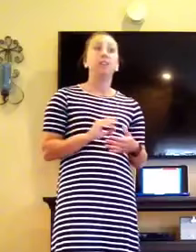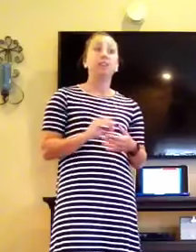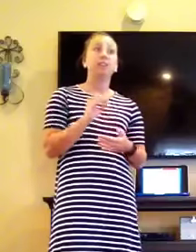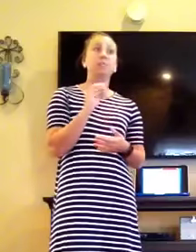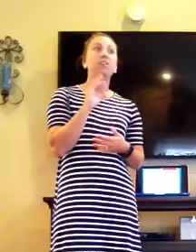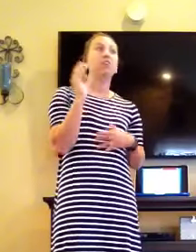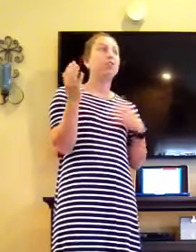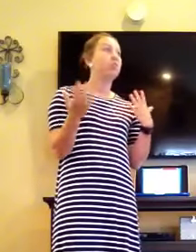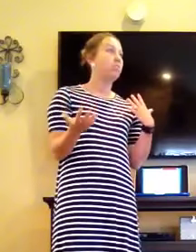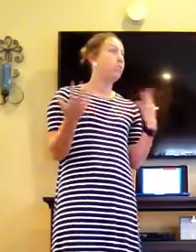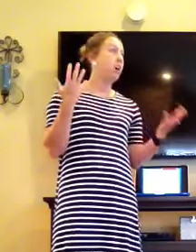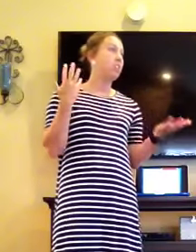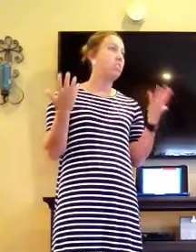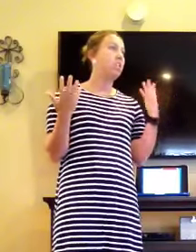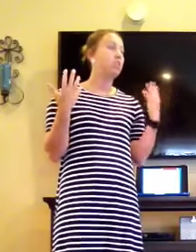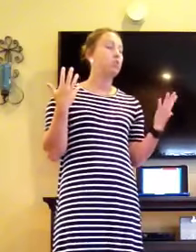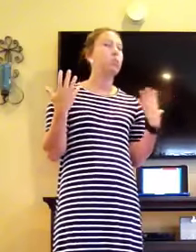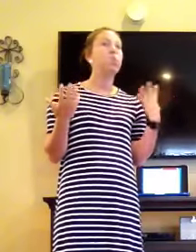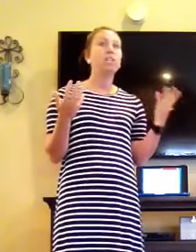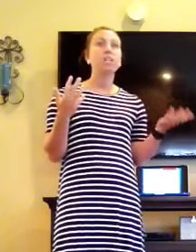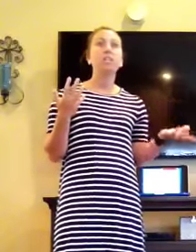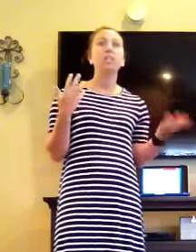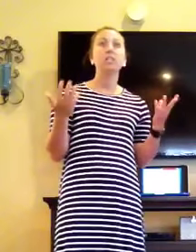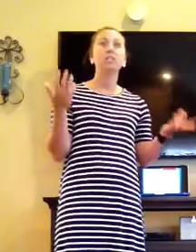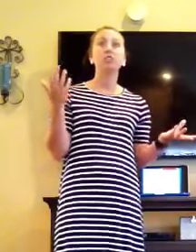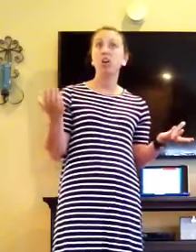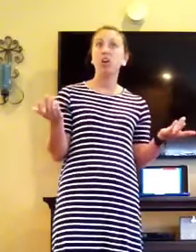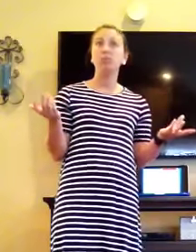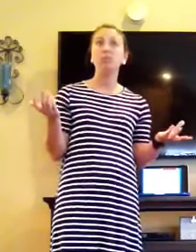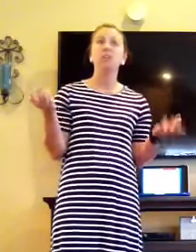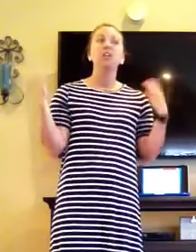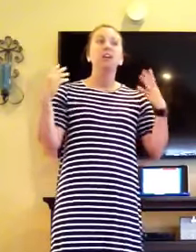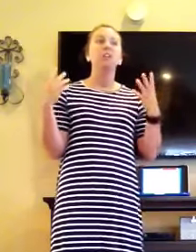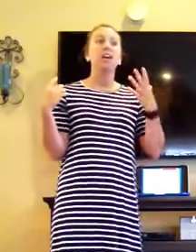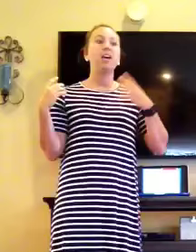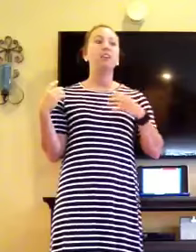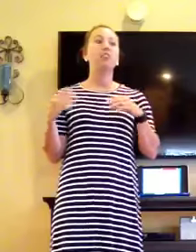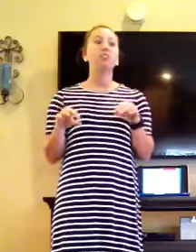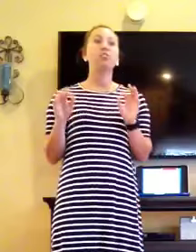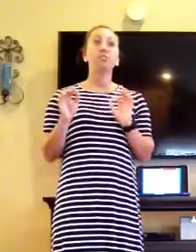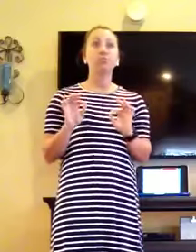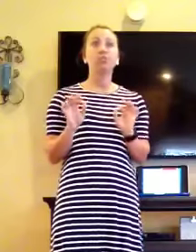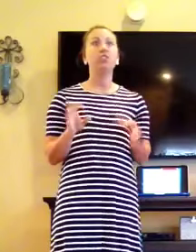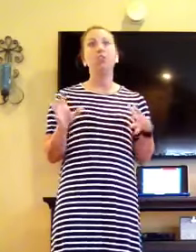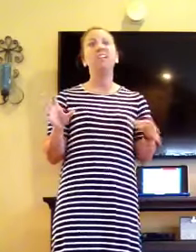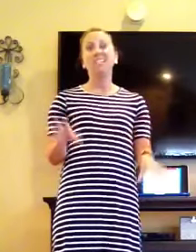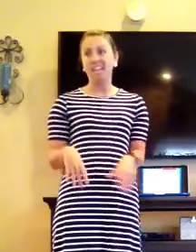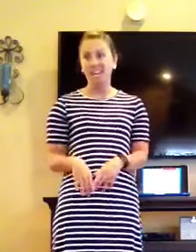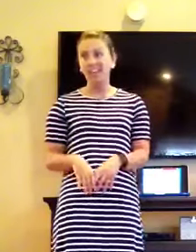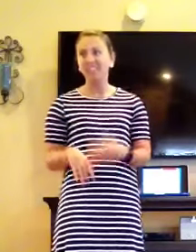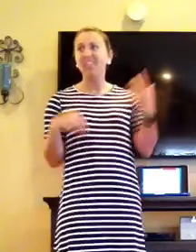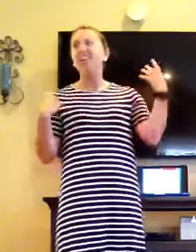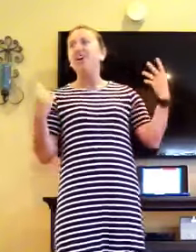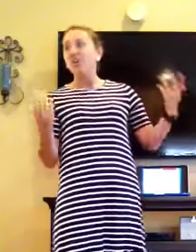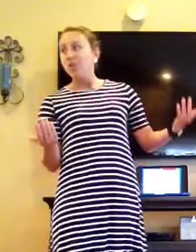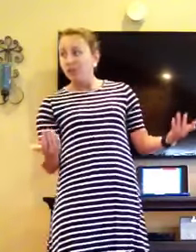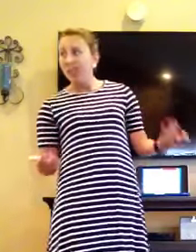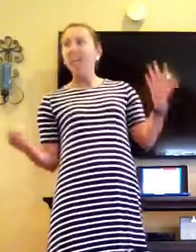That's going to be your 19, 20 jobs that your students could do. And yes, you